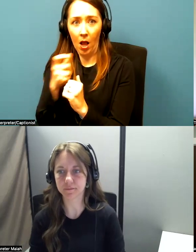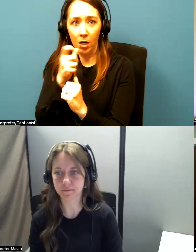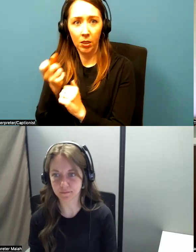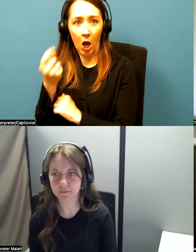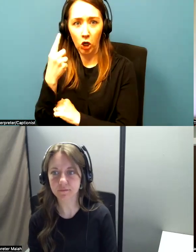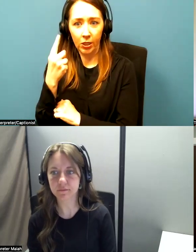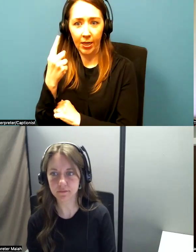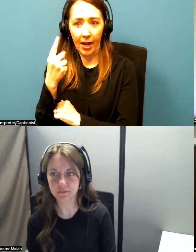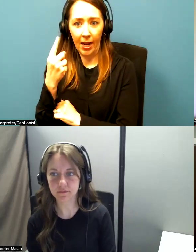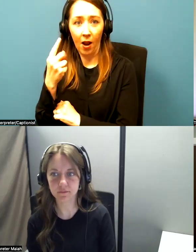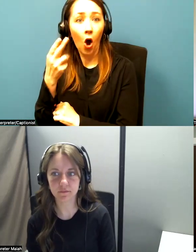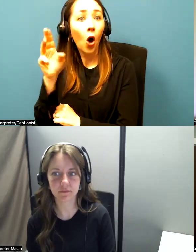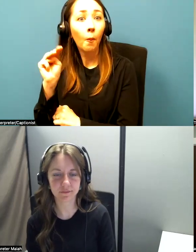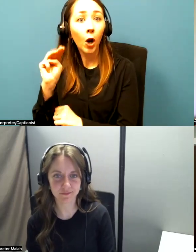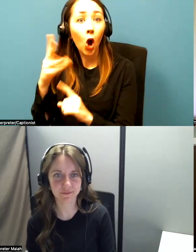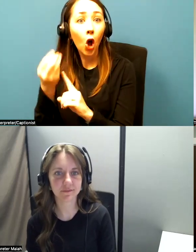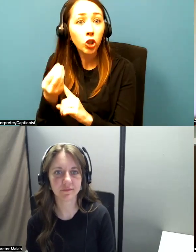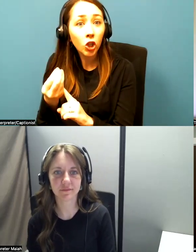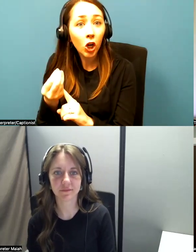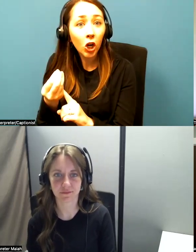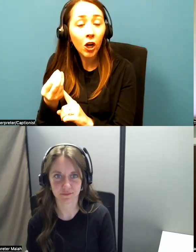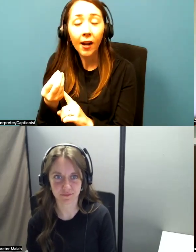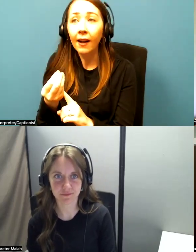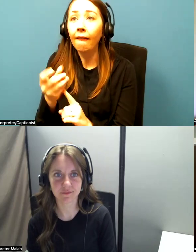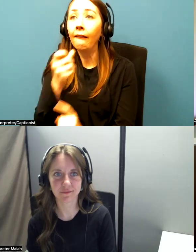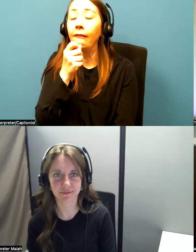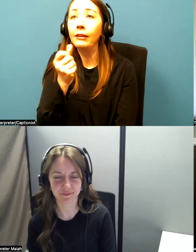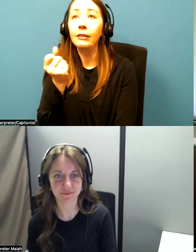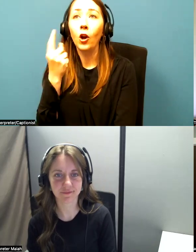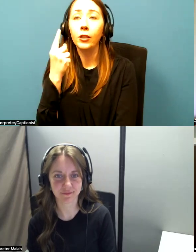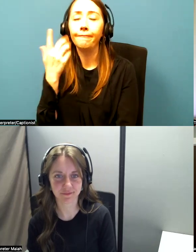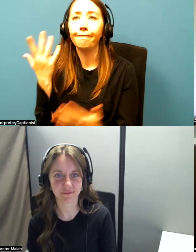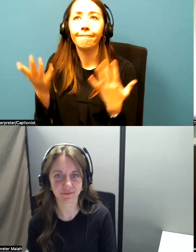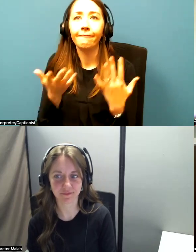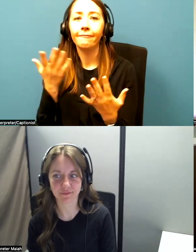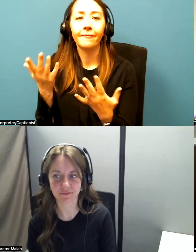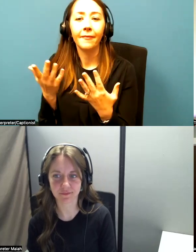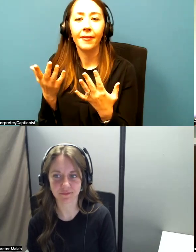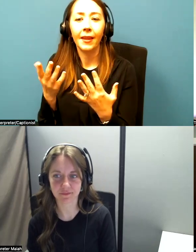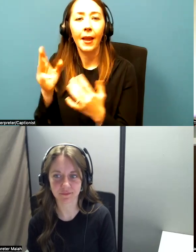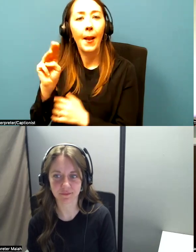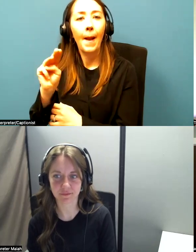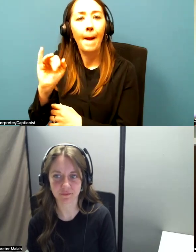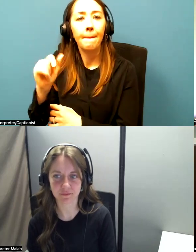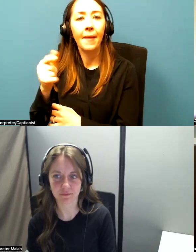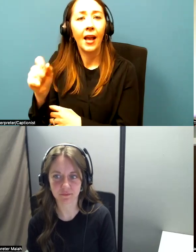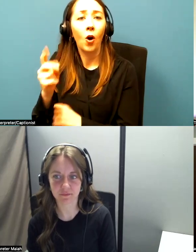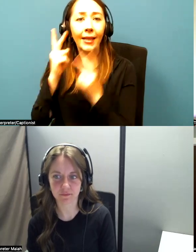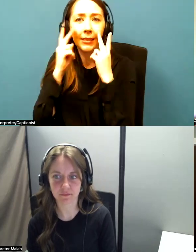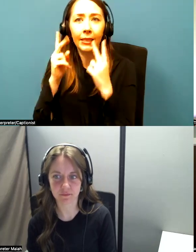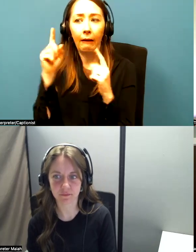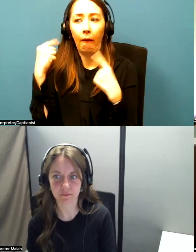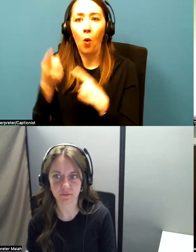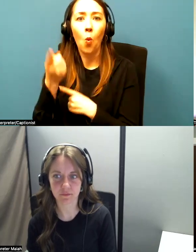understand Hallmark culture, who doesn't really, like Miguel had seen, I think, one